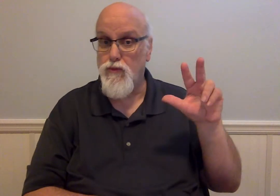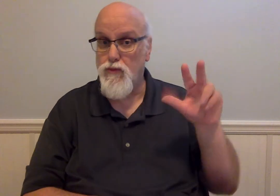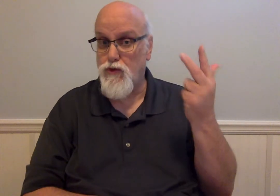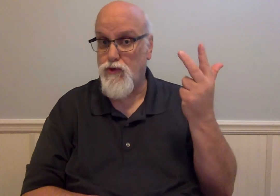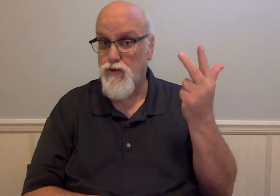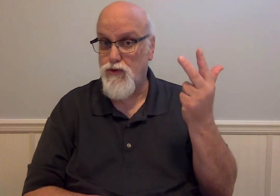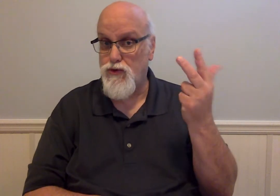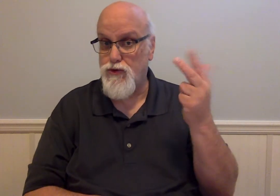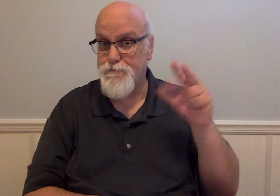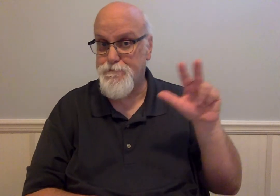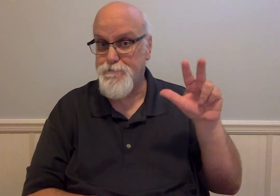Third.